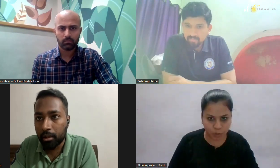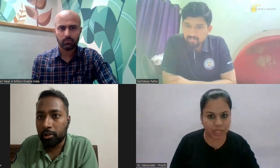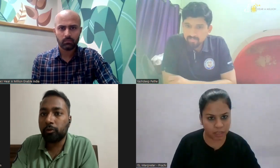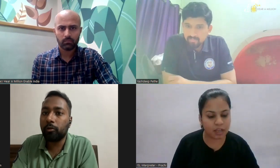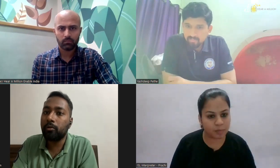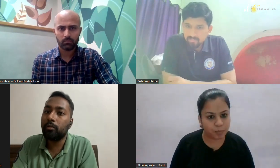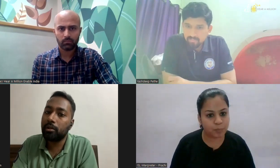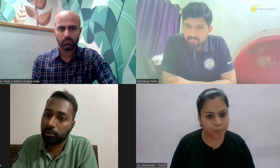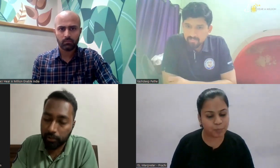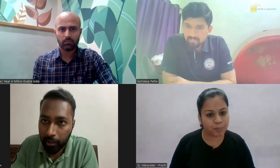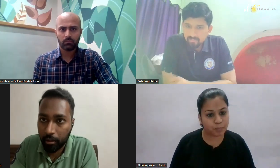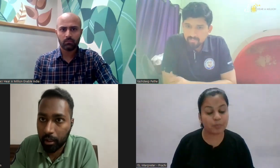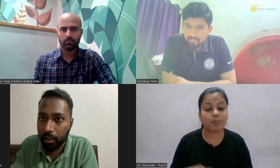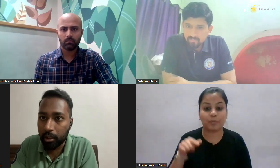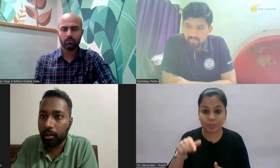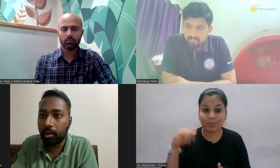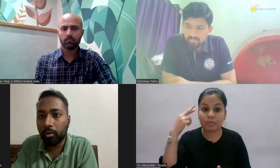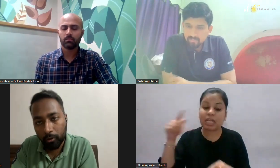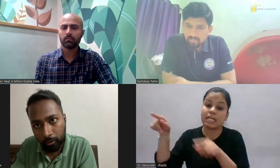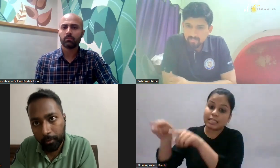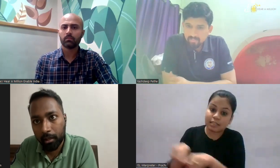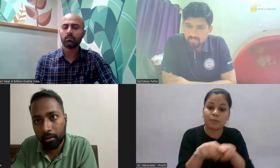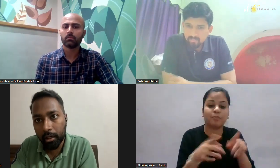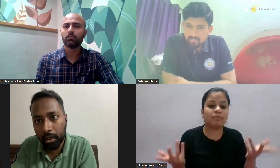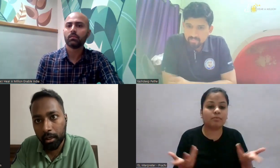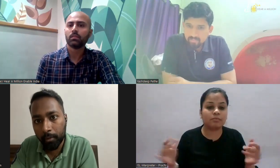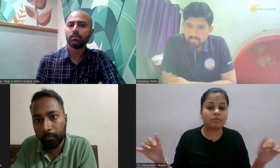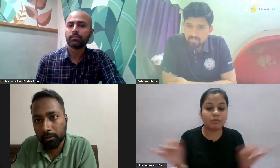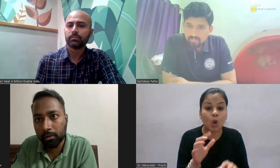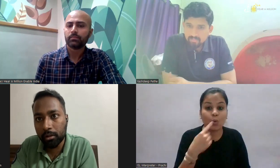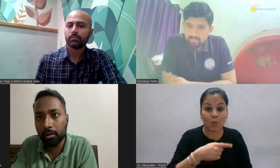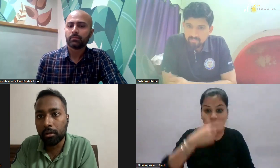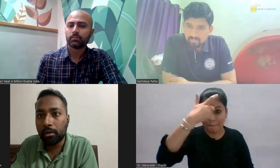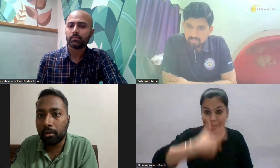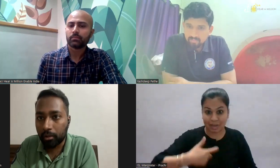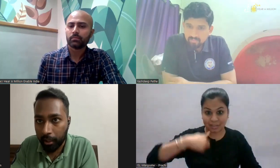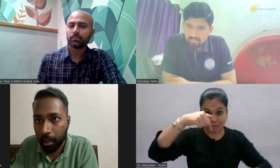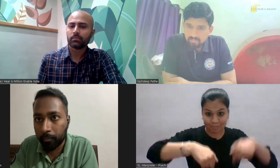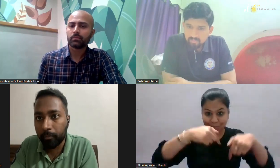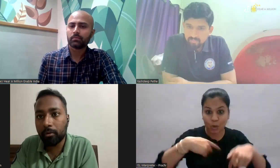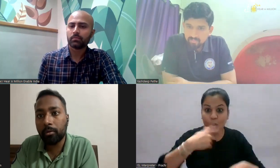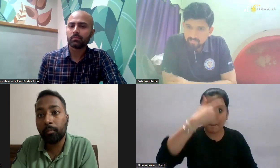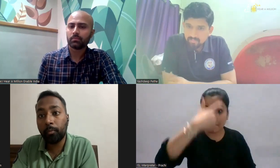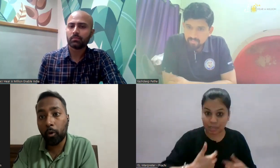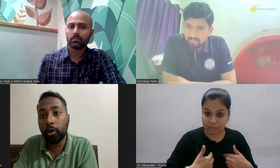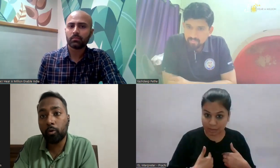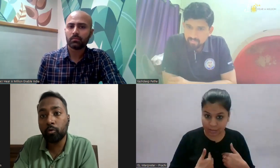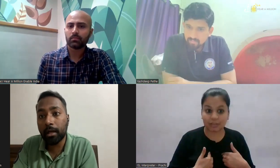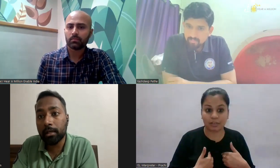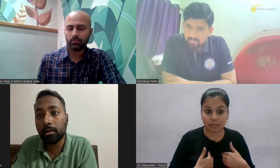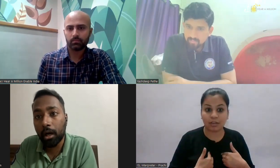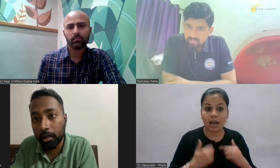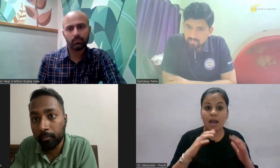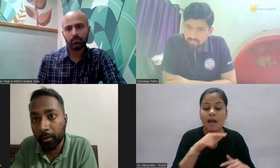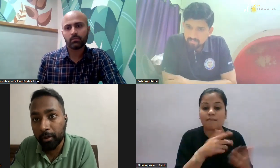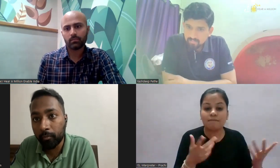Right. So similarly, orthopedically handicapped person, they are prone to